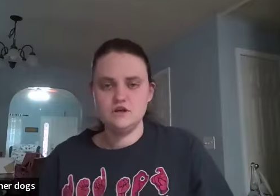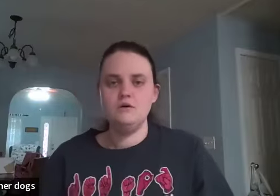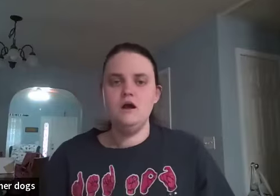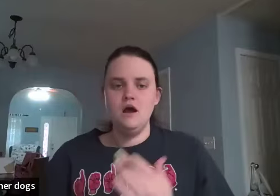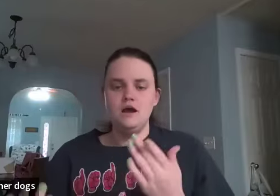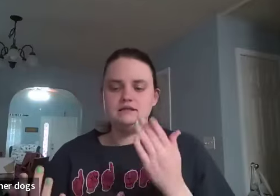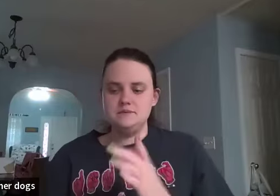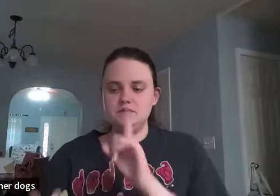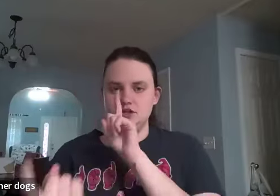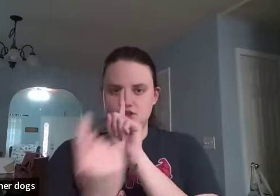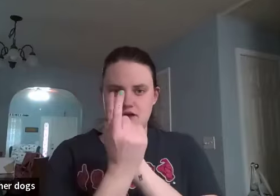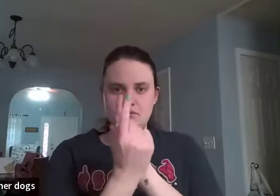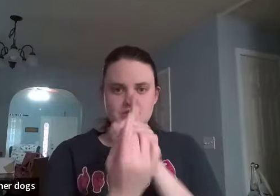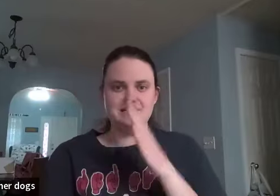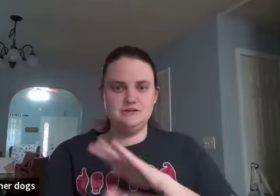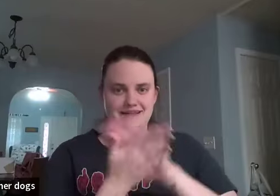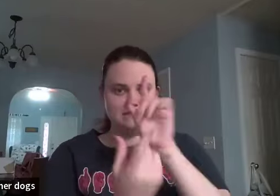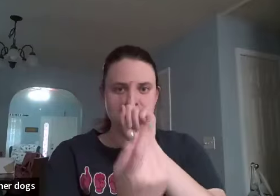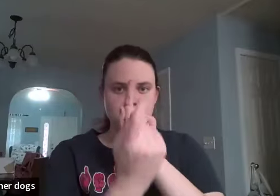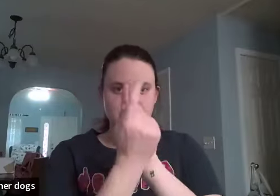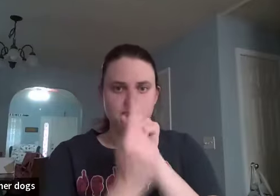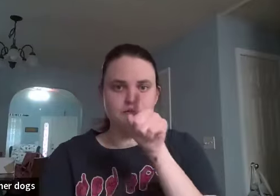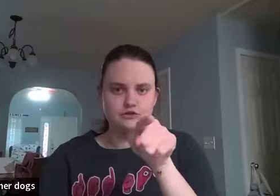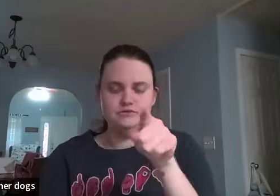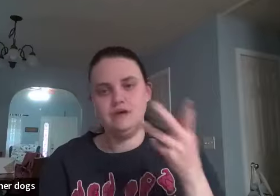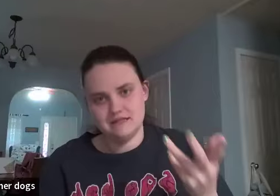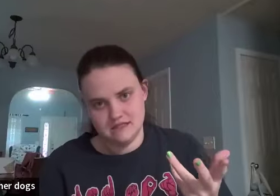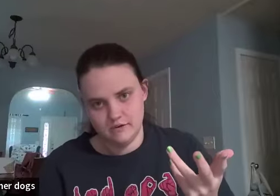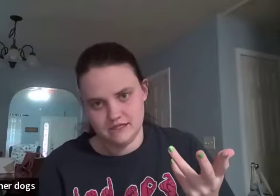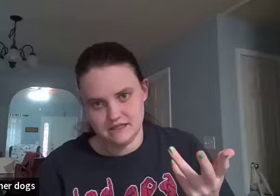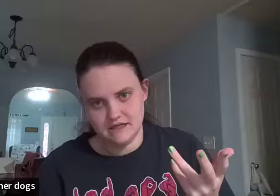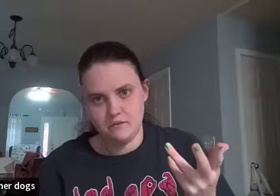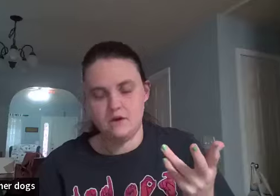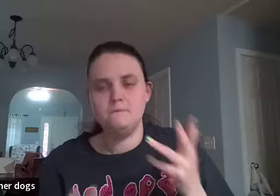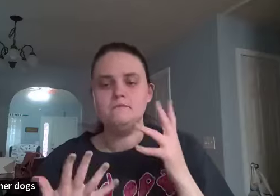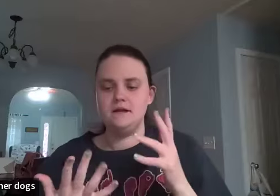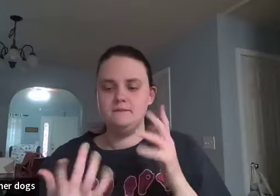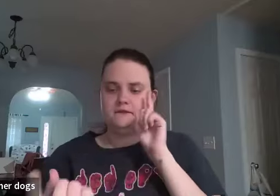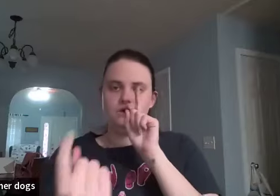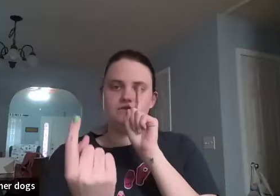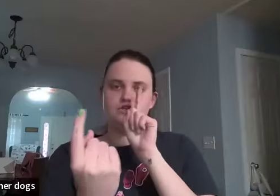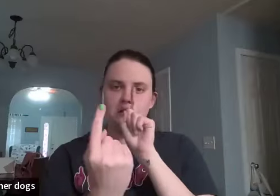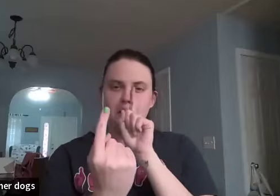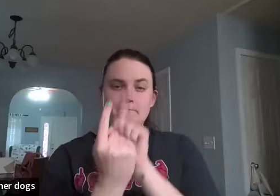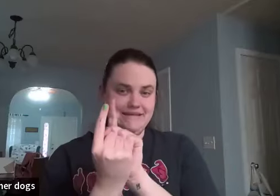So typically, you do have it more center, like nice to meet you. You can't see me when I sign it that well. But whenever you're talking about